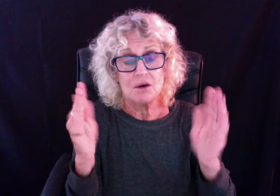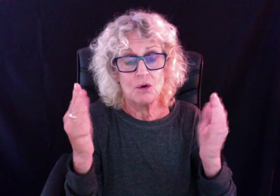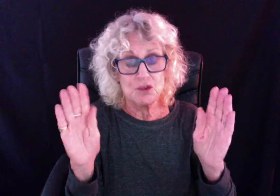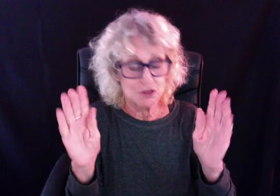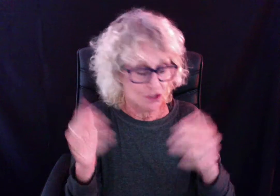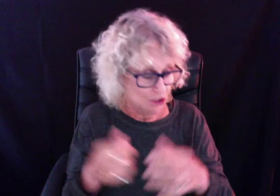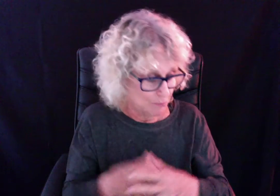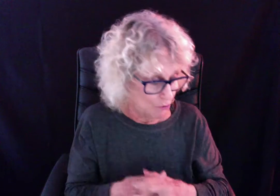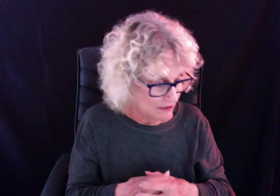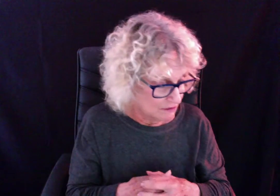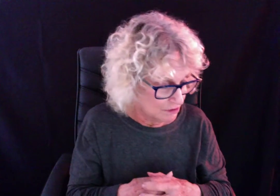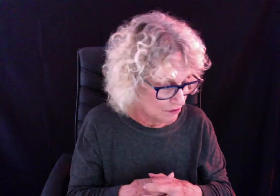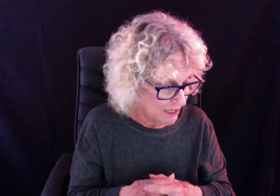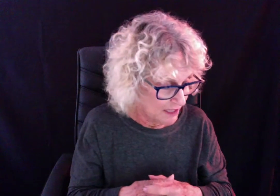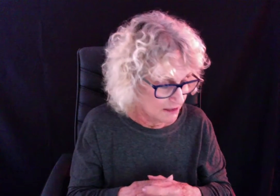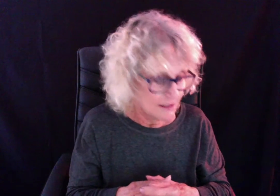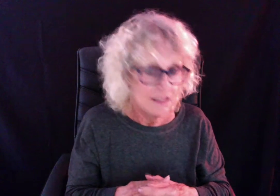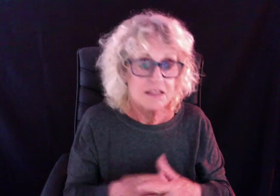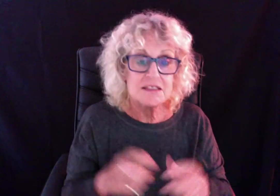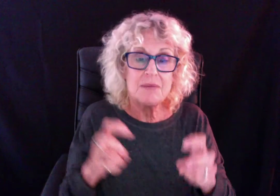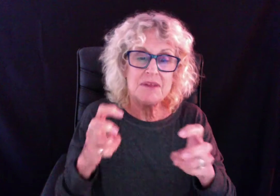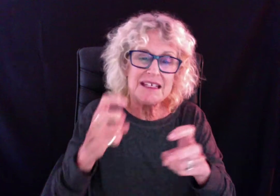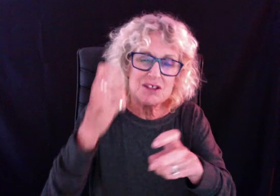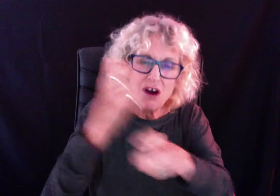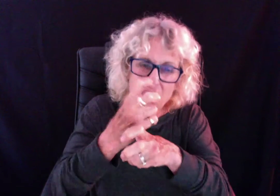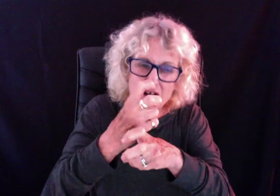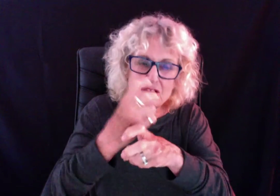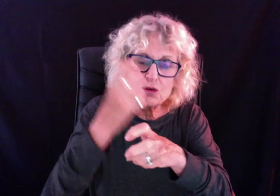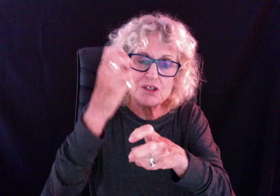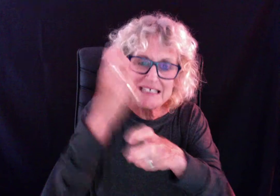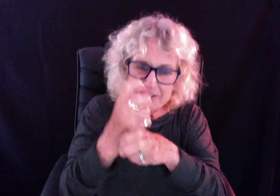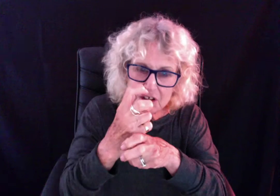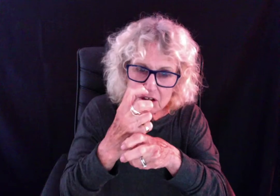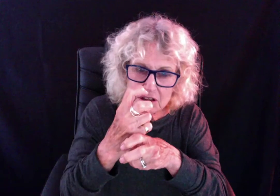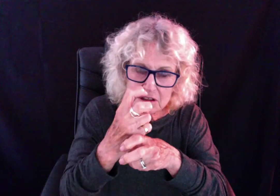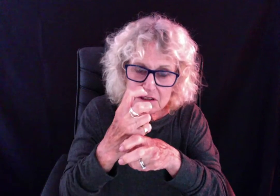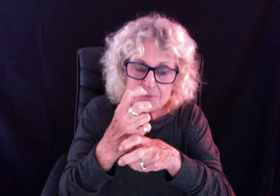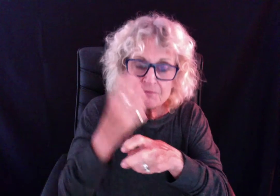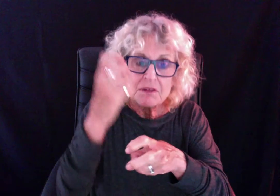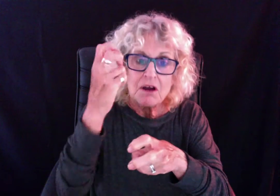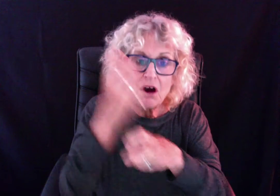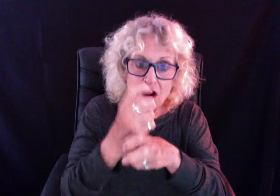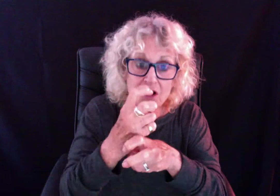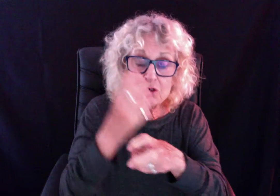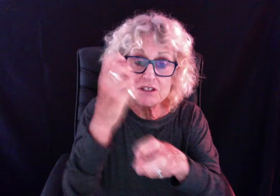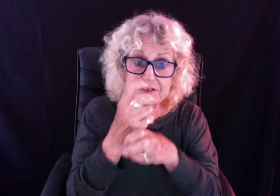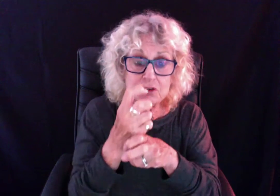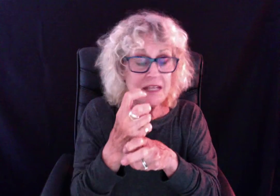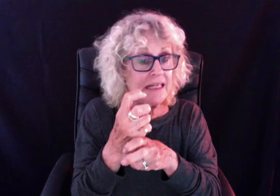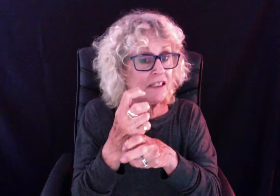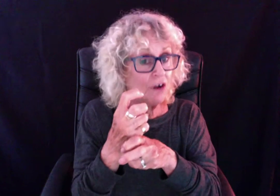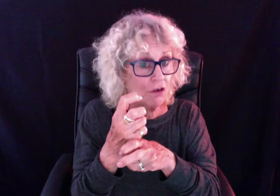or you can just point to your hands. Something is hard or difficult. Hard or difficult, and it could also